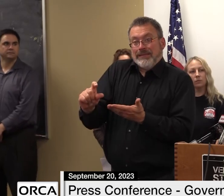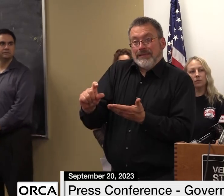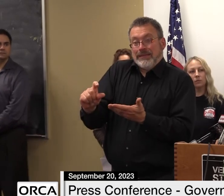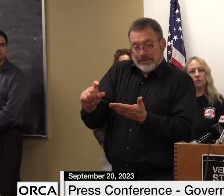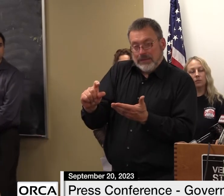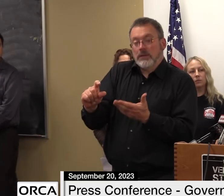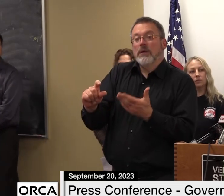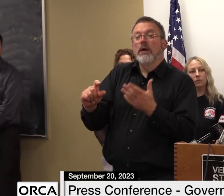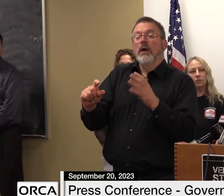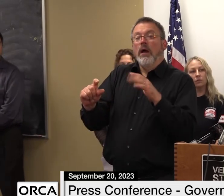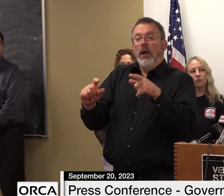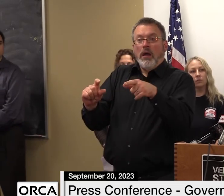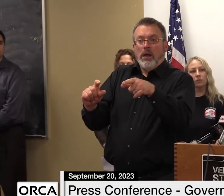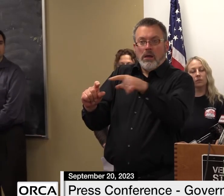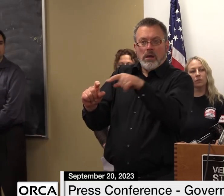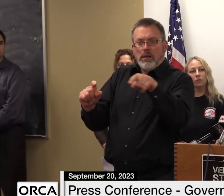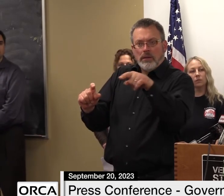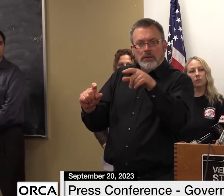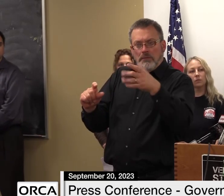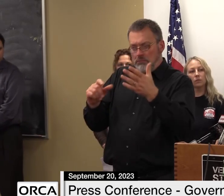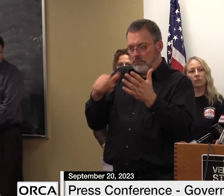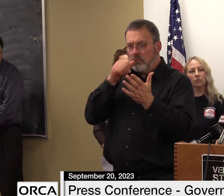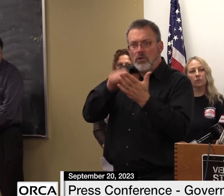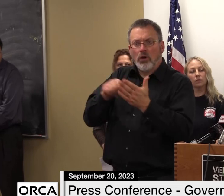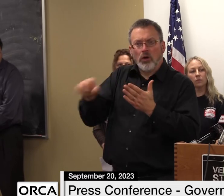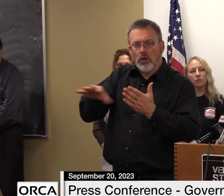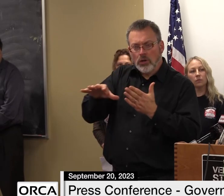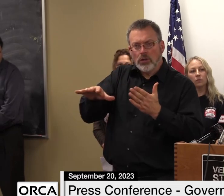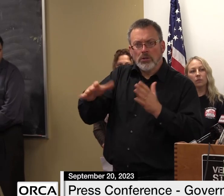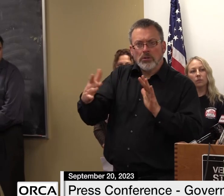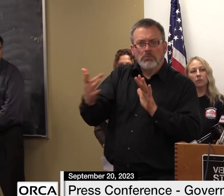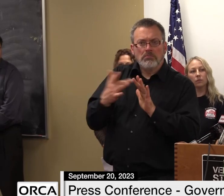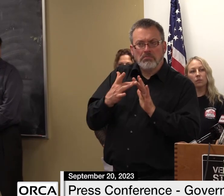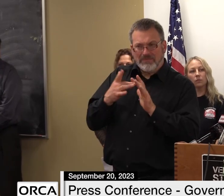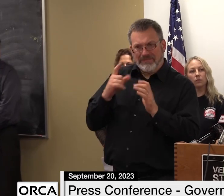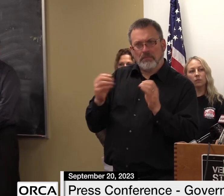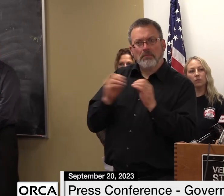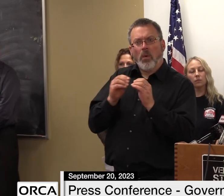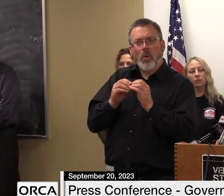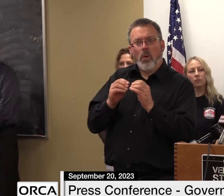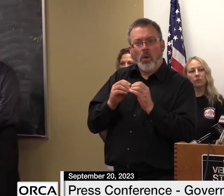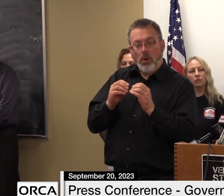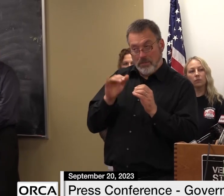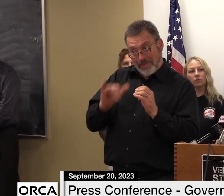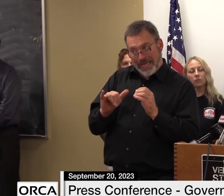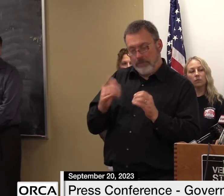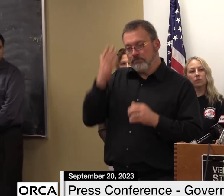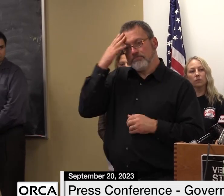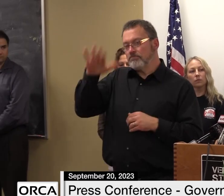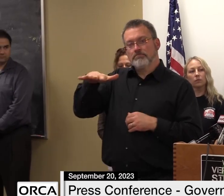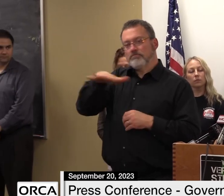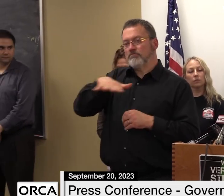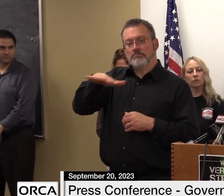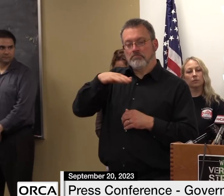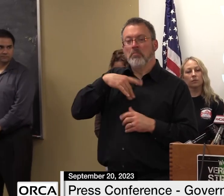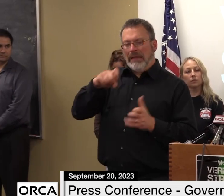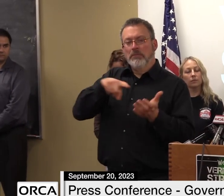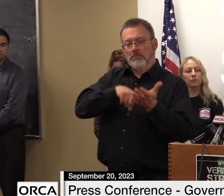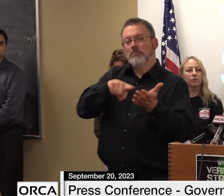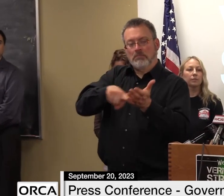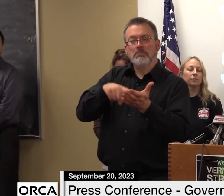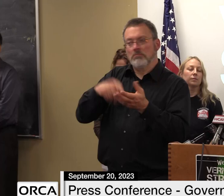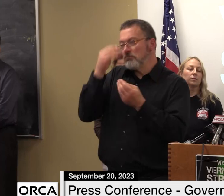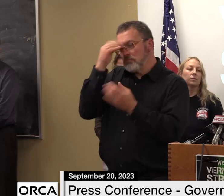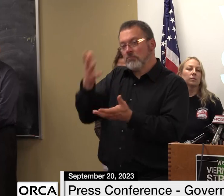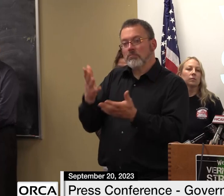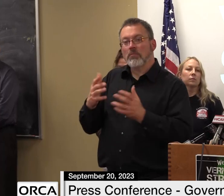based upon a letter we provided them. I'm not sure. We can certainly get that to you. But when you take a look at the fact that,